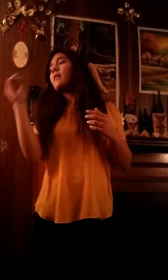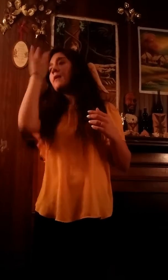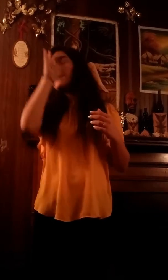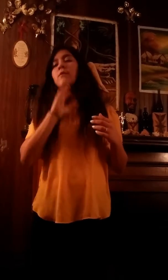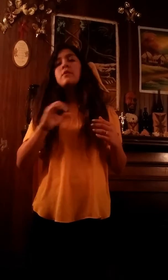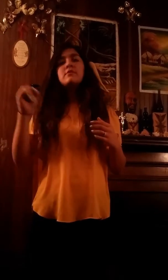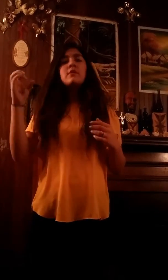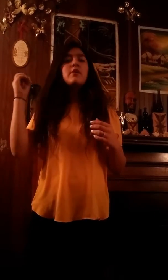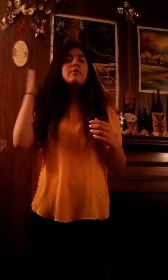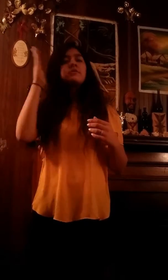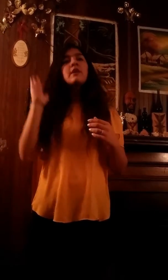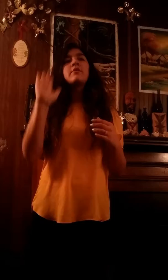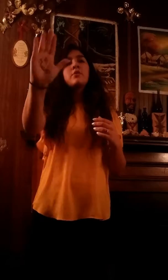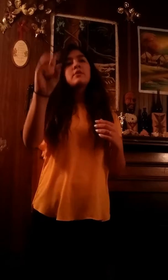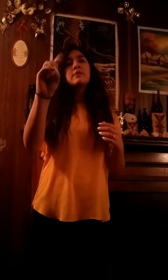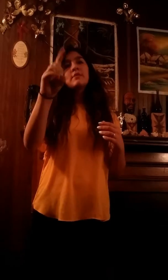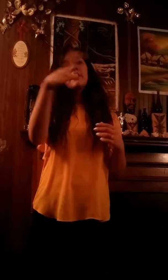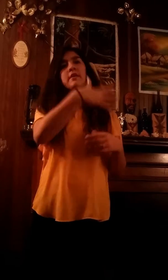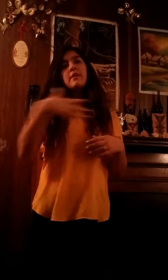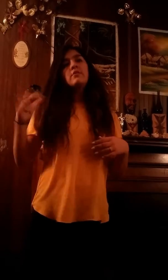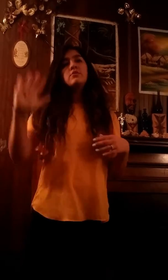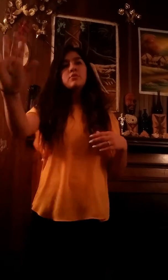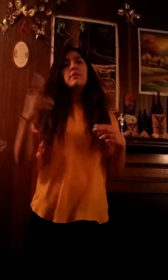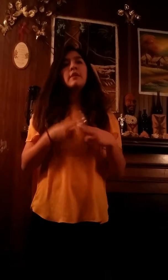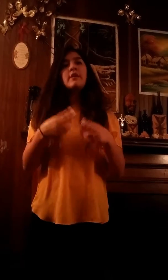so shall your seed and your name remain.